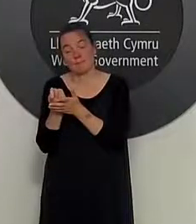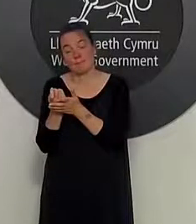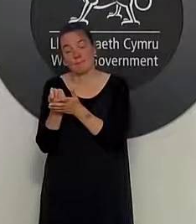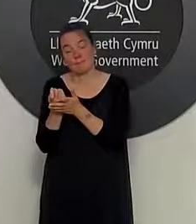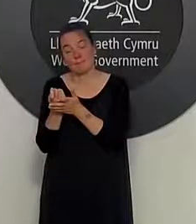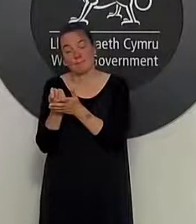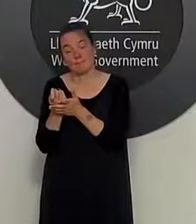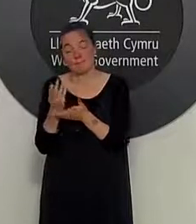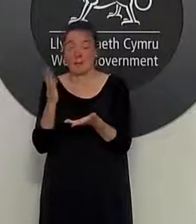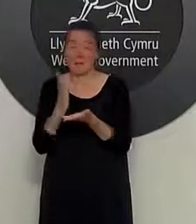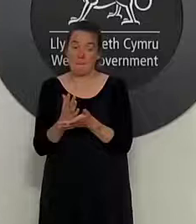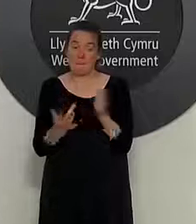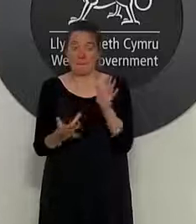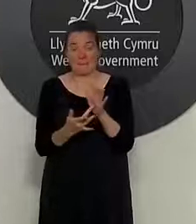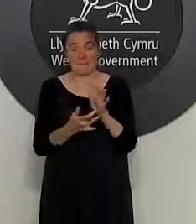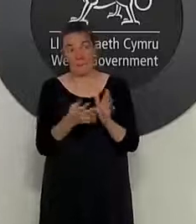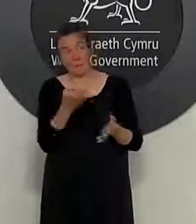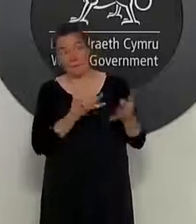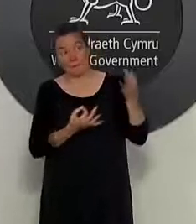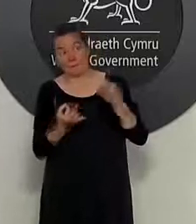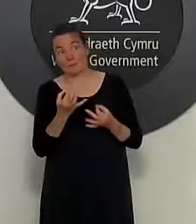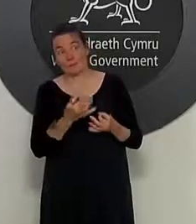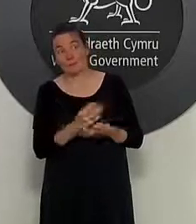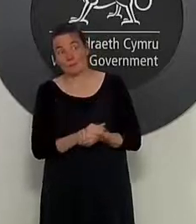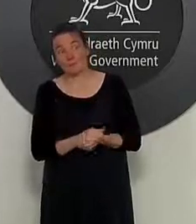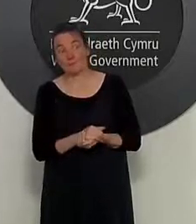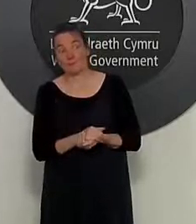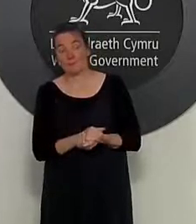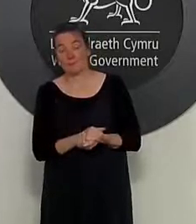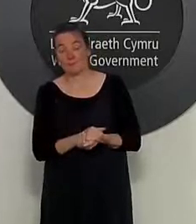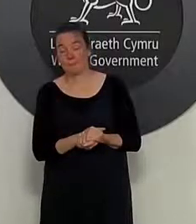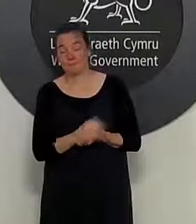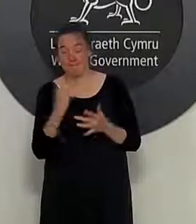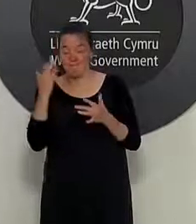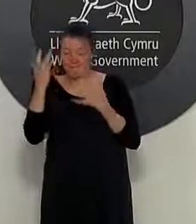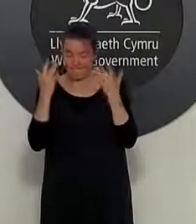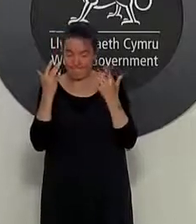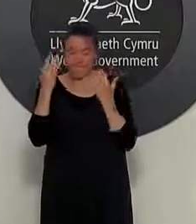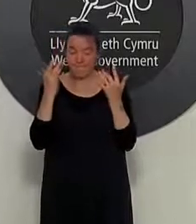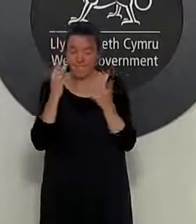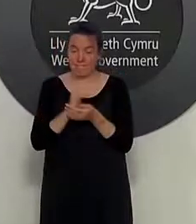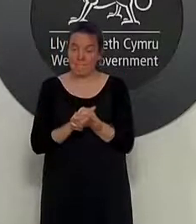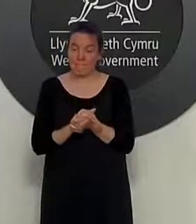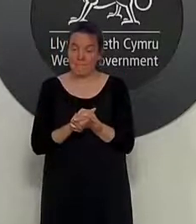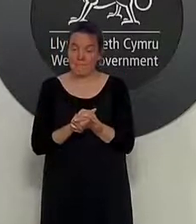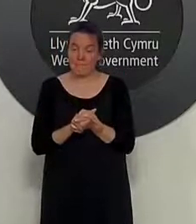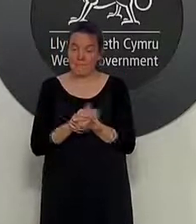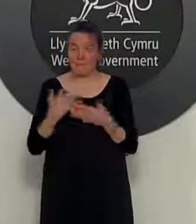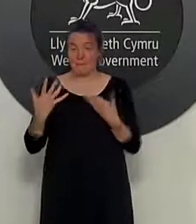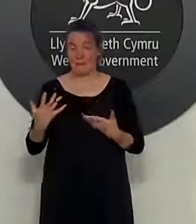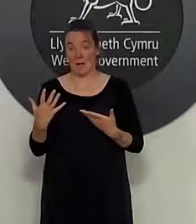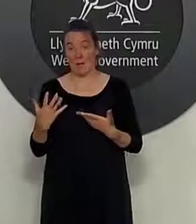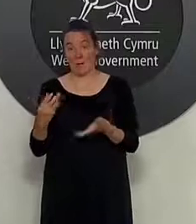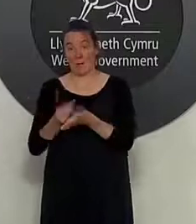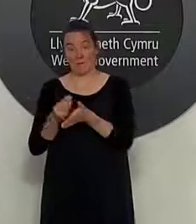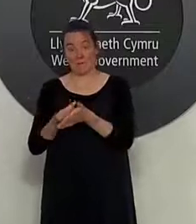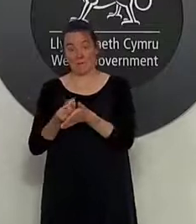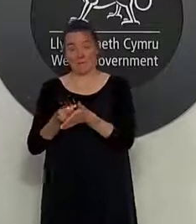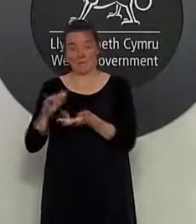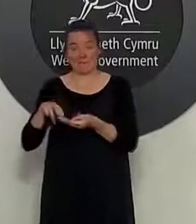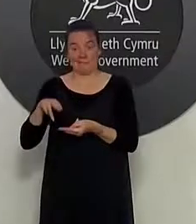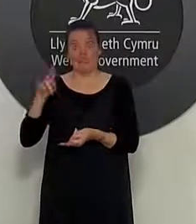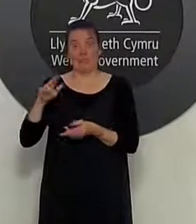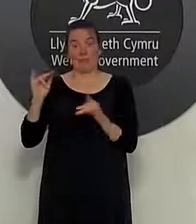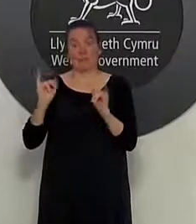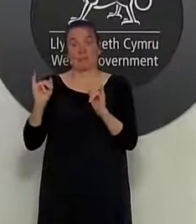absolutely key questions when we see, and even before the current cost of living crisis, but